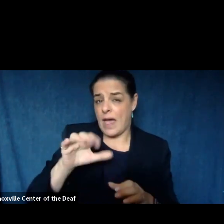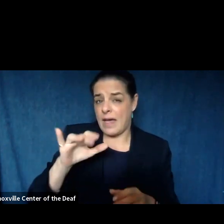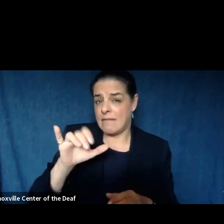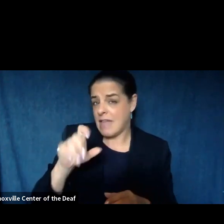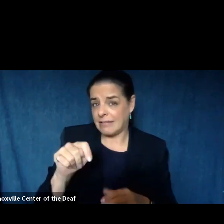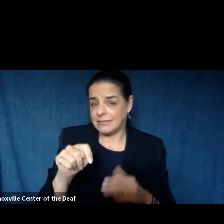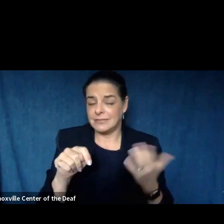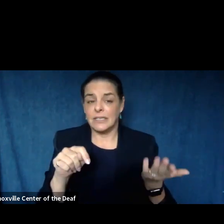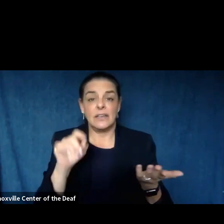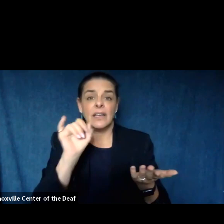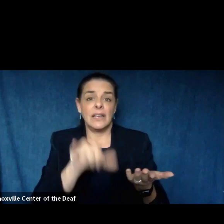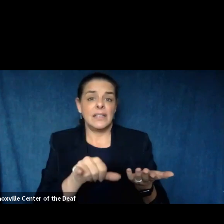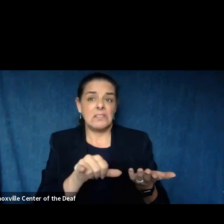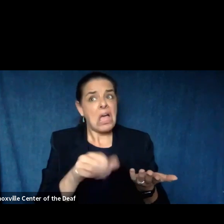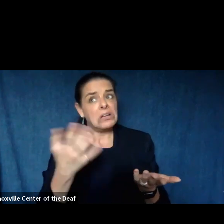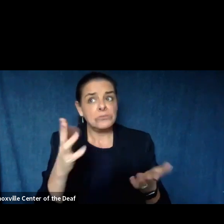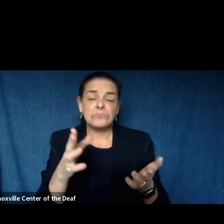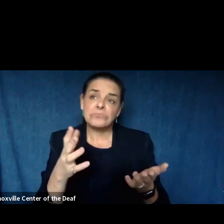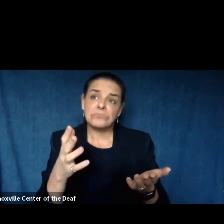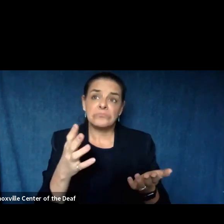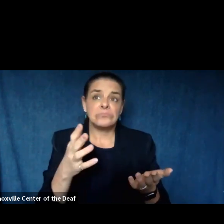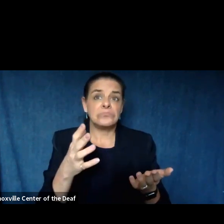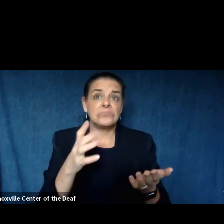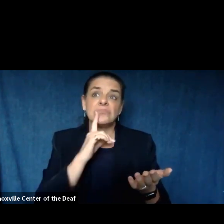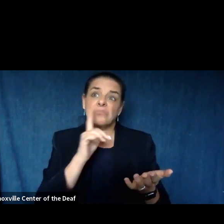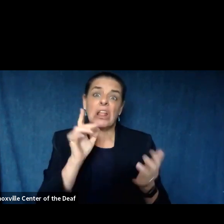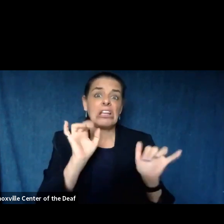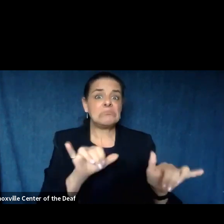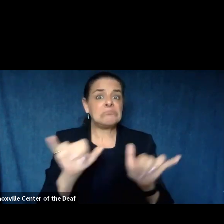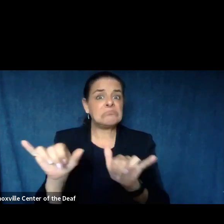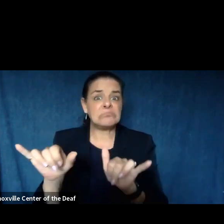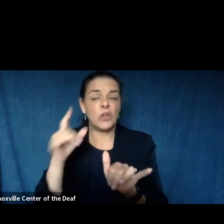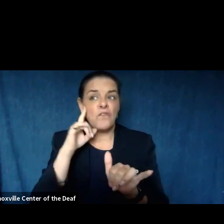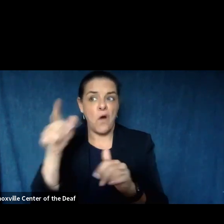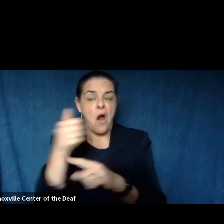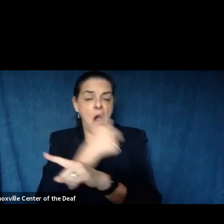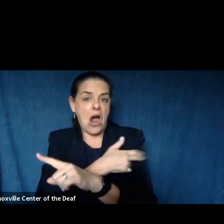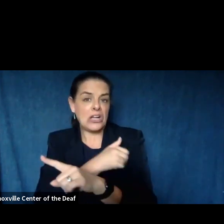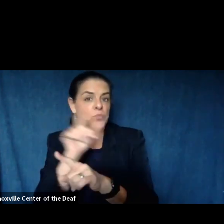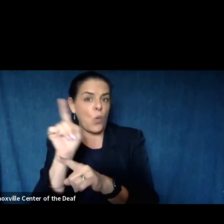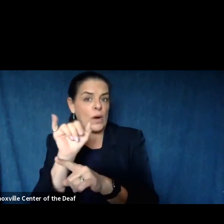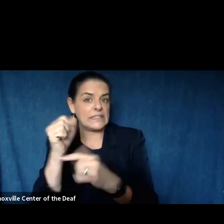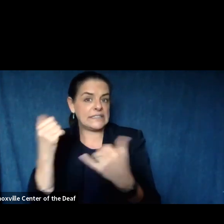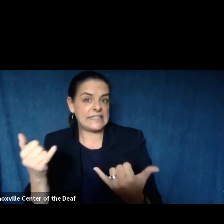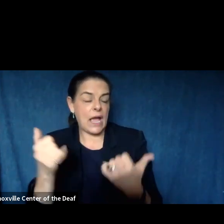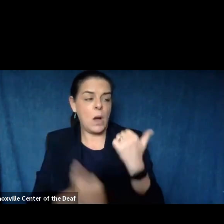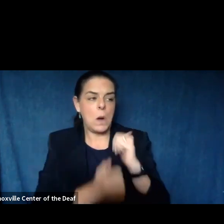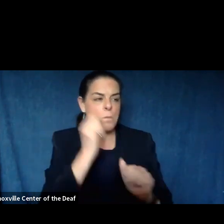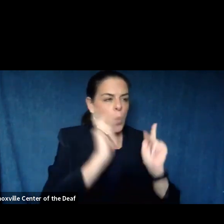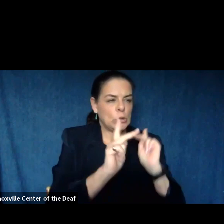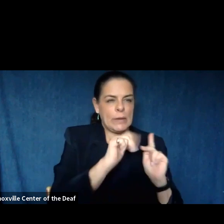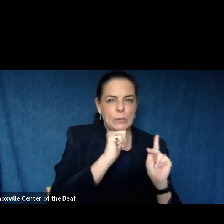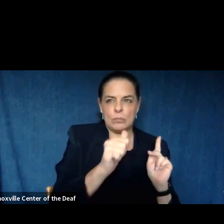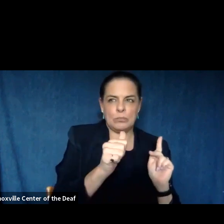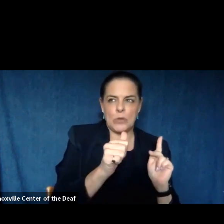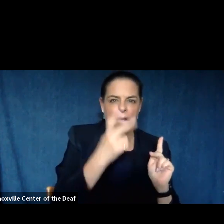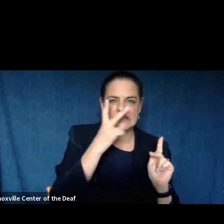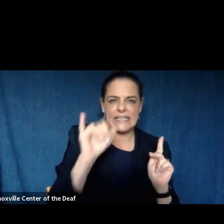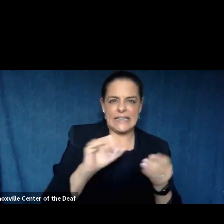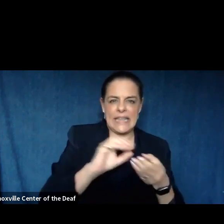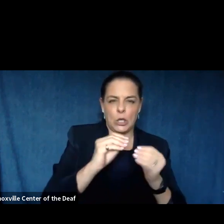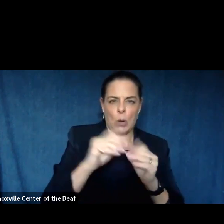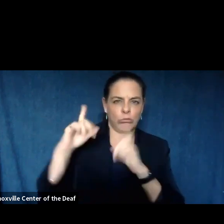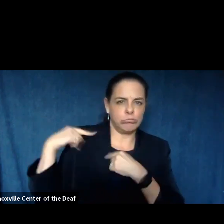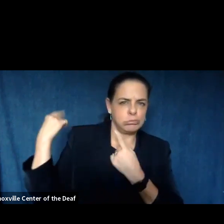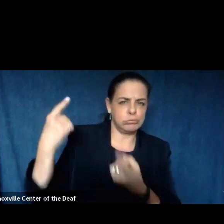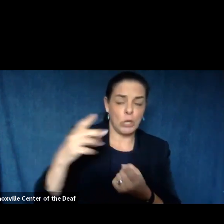is not unusual for hospital capacity to be where it is now. The general public doesn't see that data, hasn't been seeing that data, and